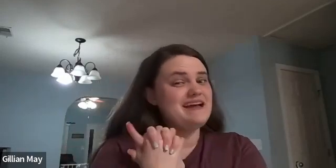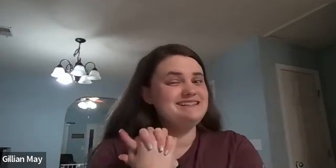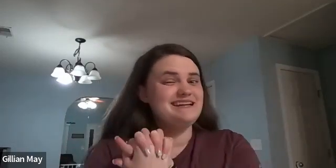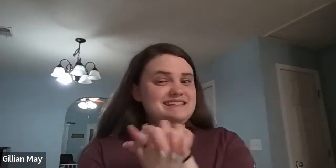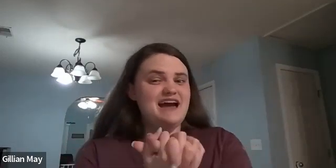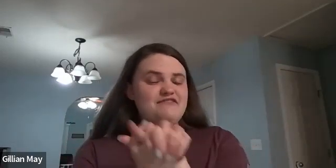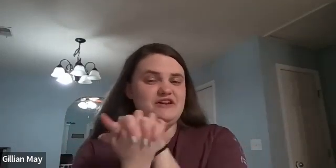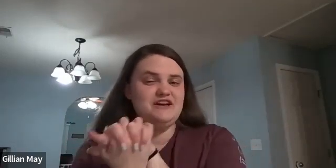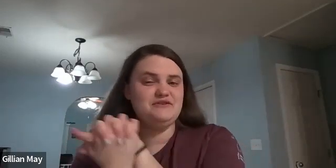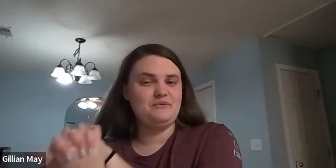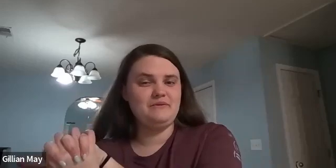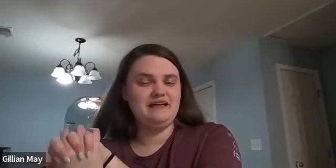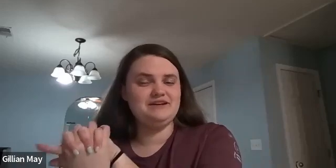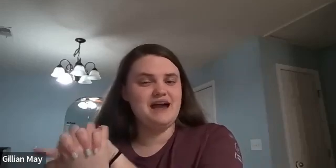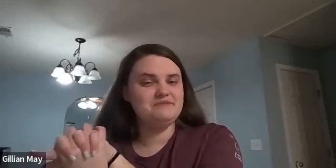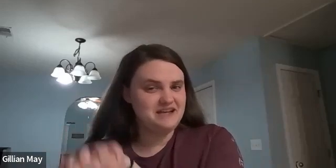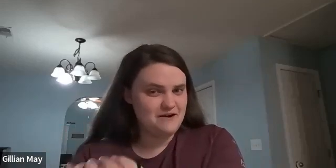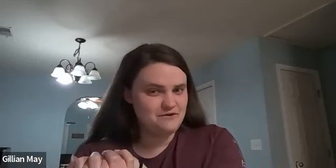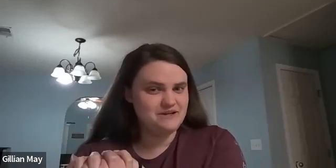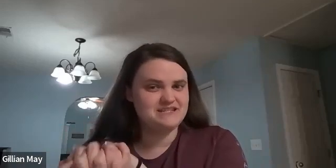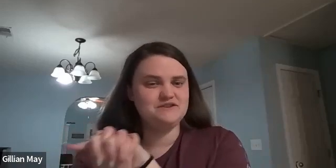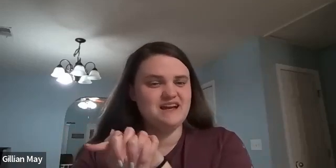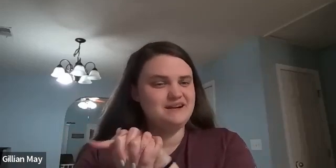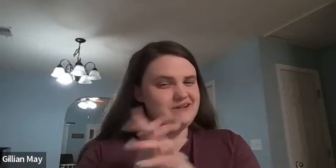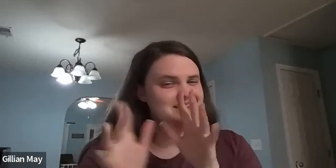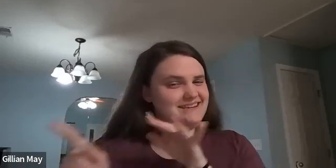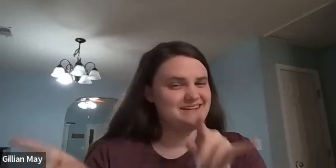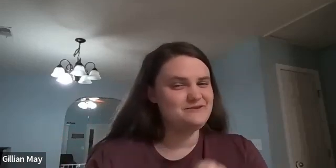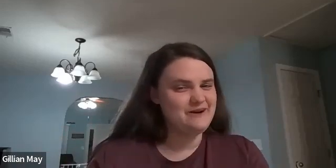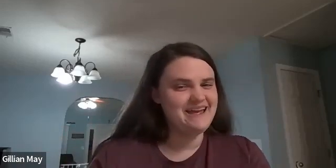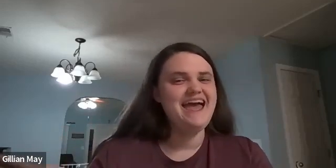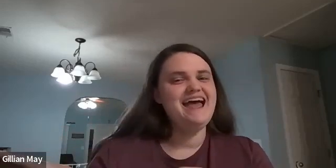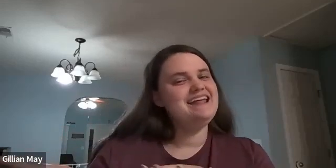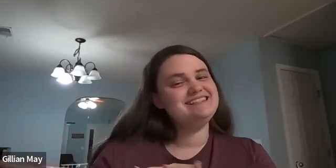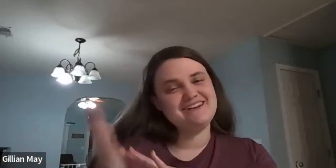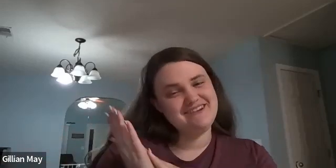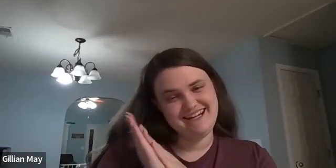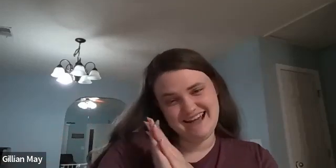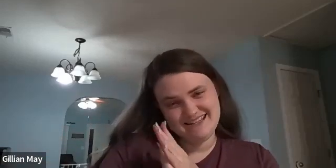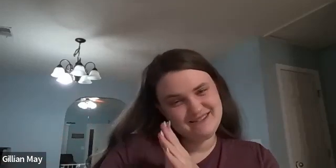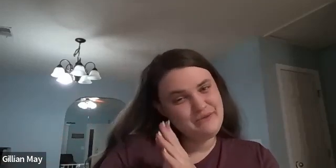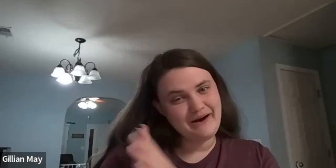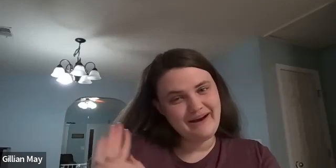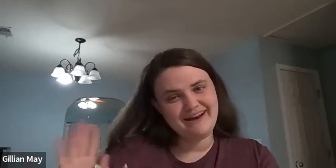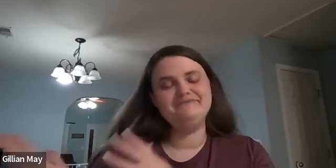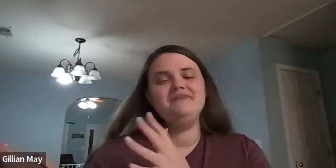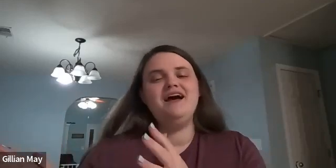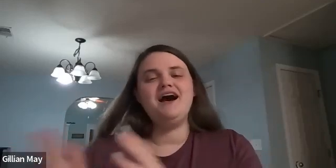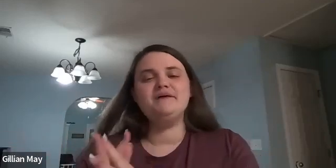that does have another, like, you gotta be careful, because if you sign it one slightly different way, it's not a very nice word. It's